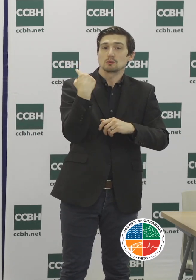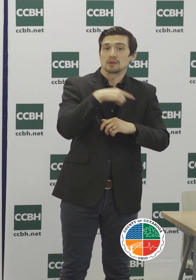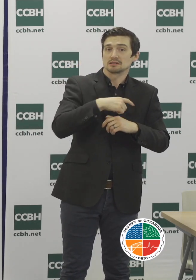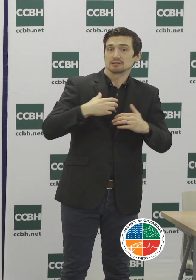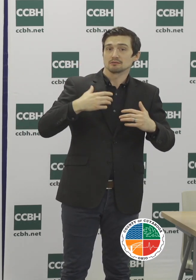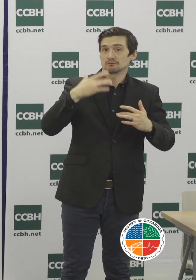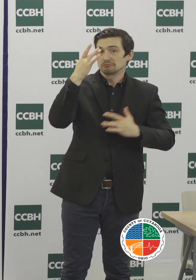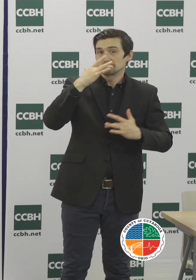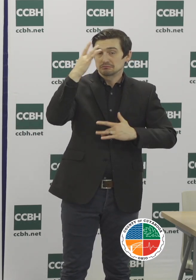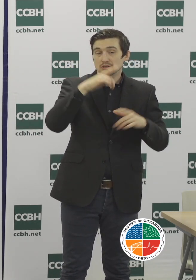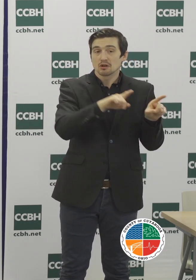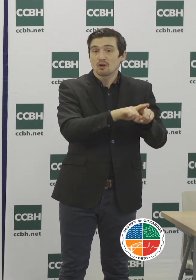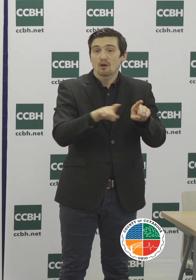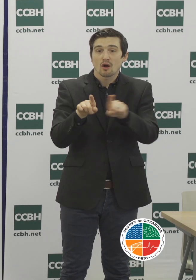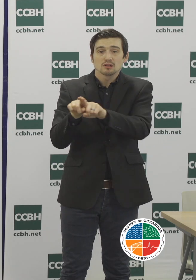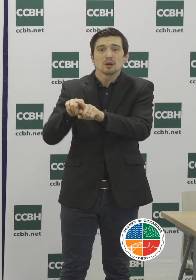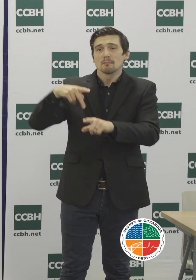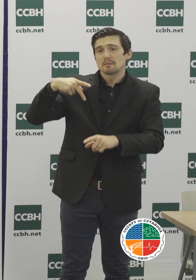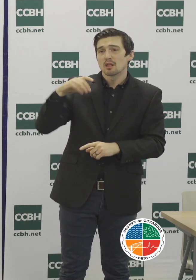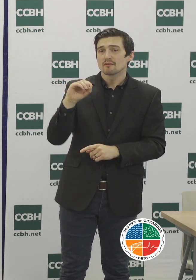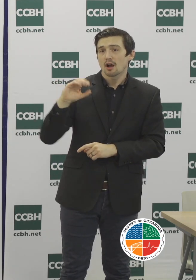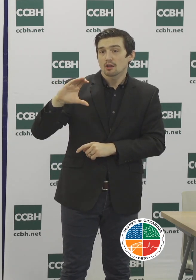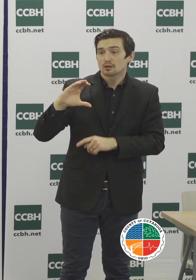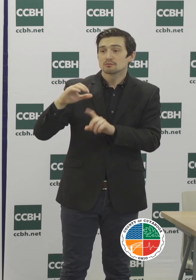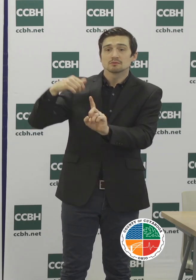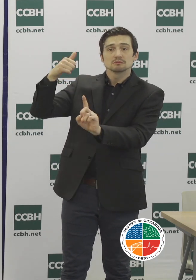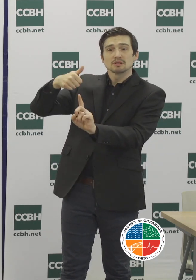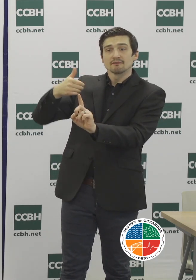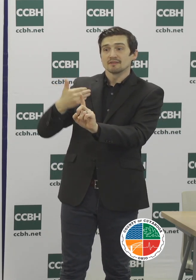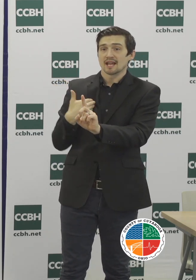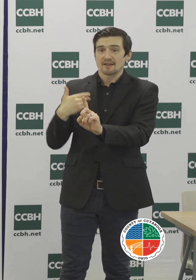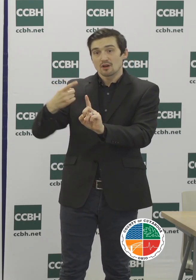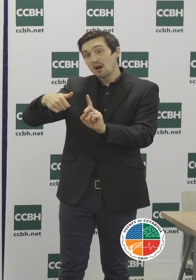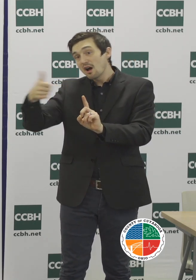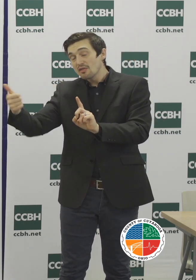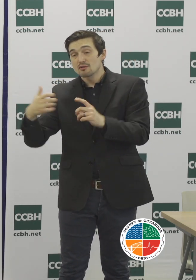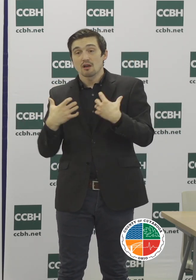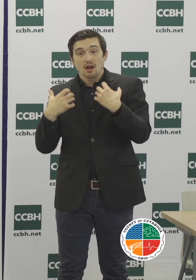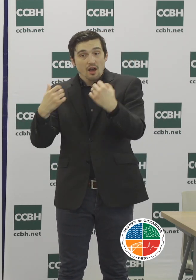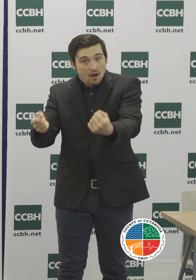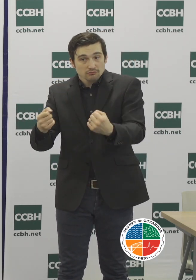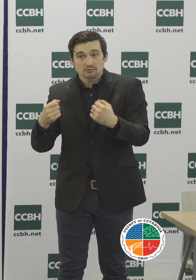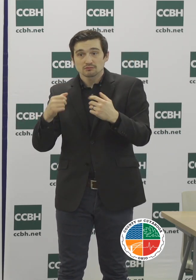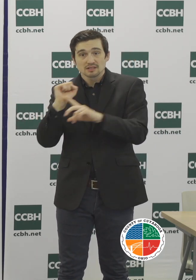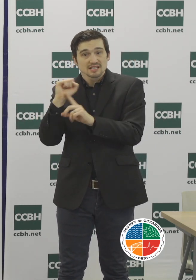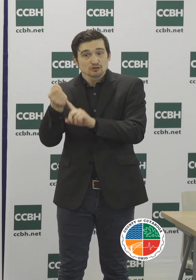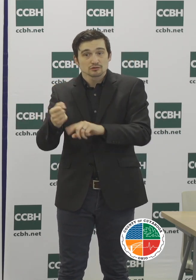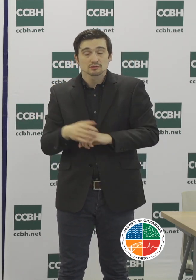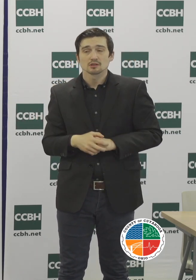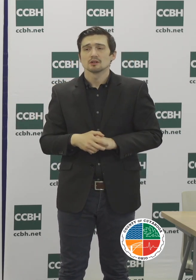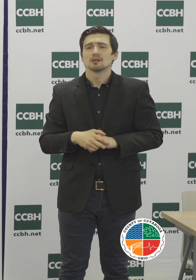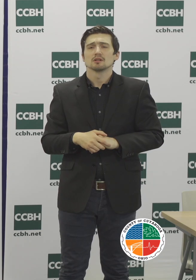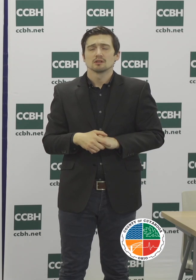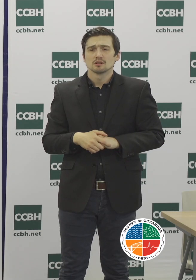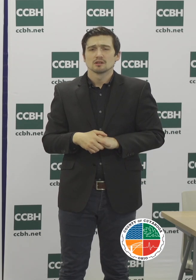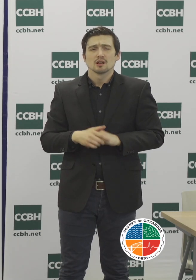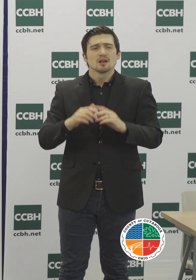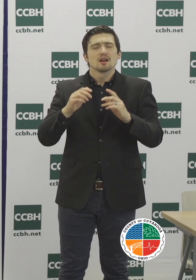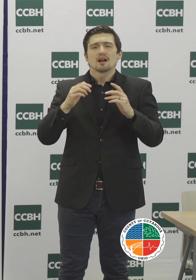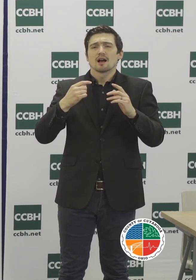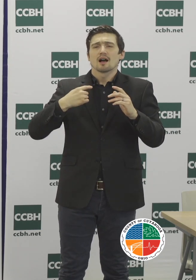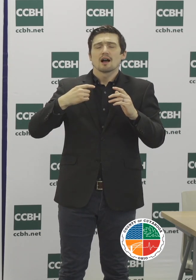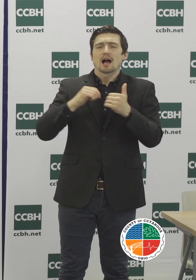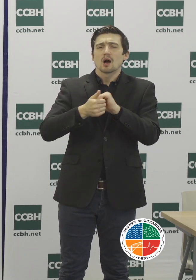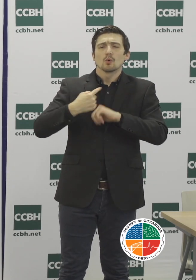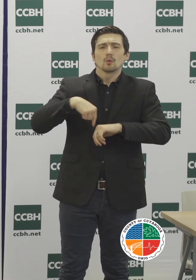of racial and ethnic minority groups with underlying health conditions. Our ability to serve in our communities will be